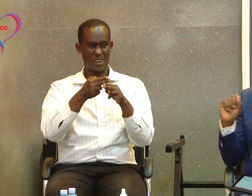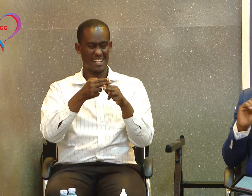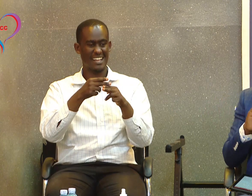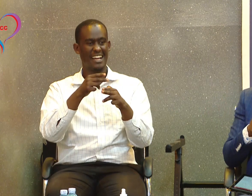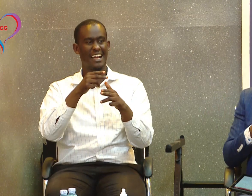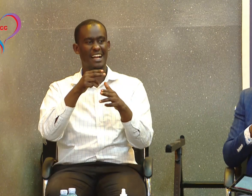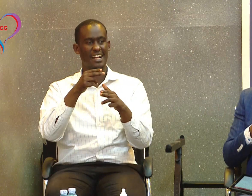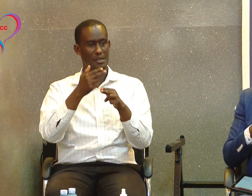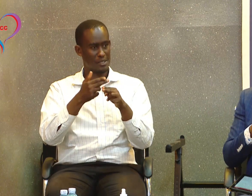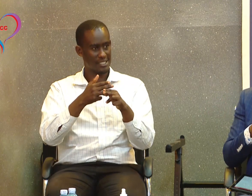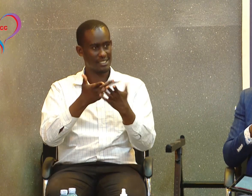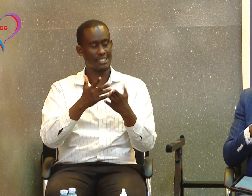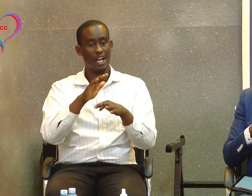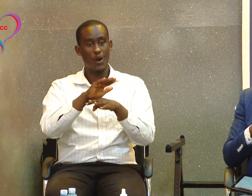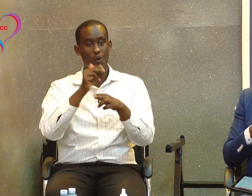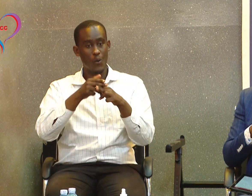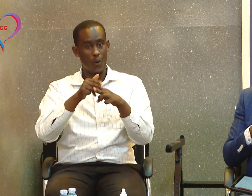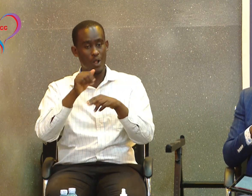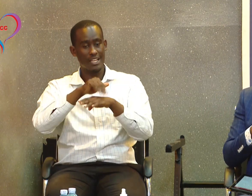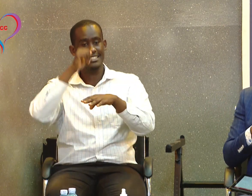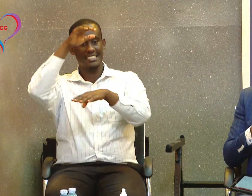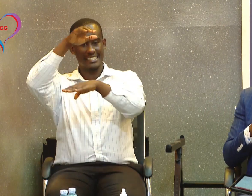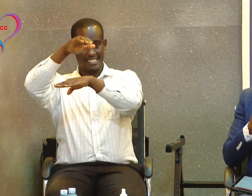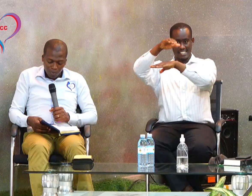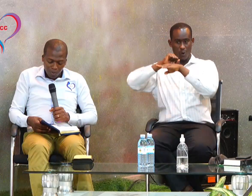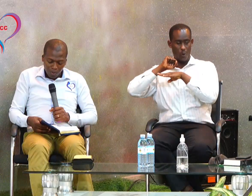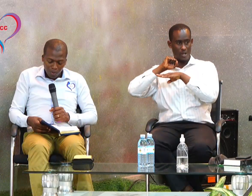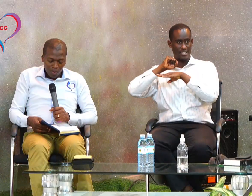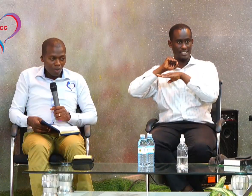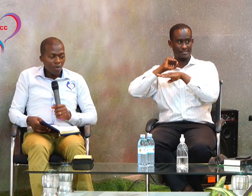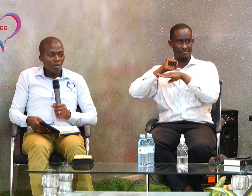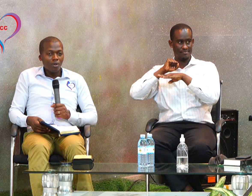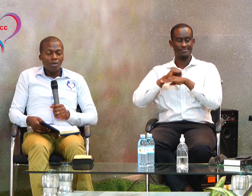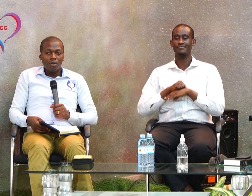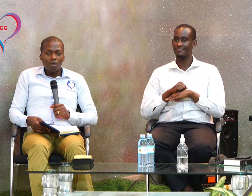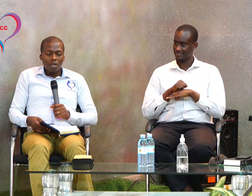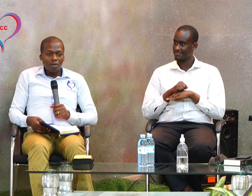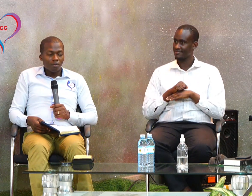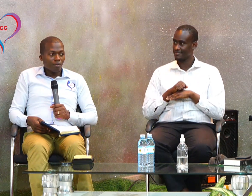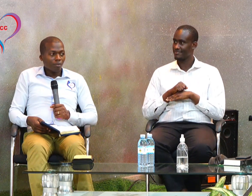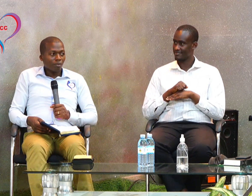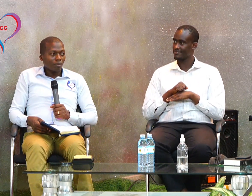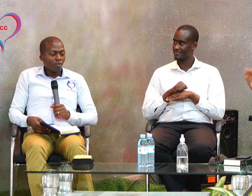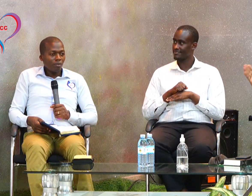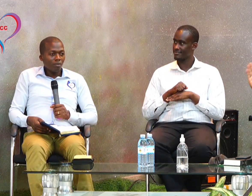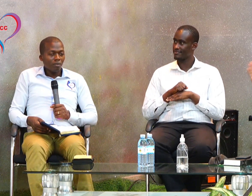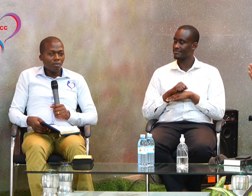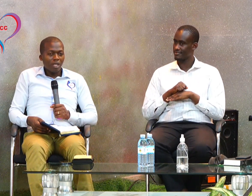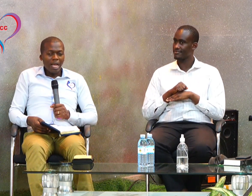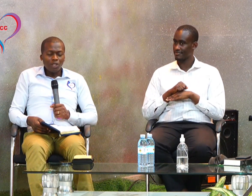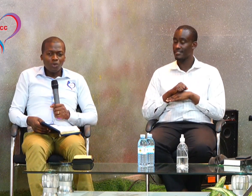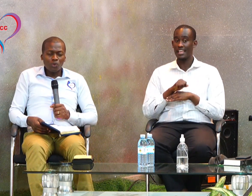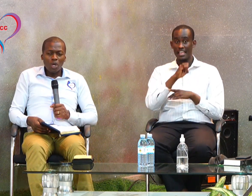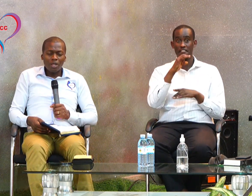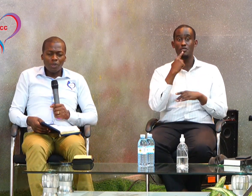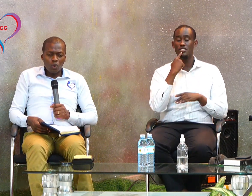calling. Echi chetuita okuyitibwa. You know, when we talk about purpose, there are other words that are close to it.